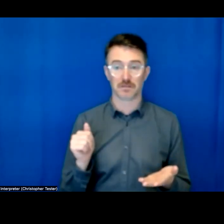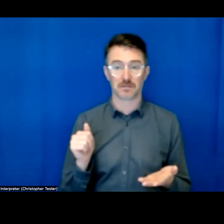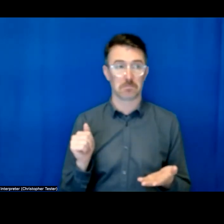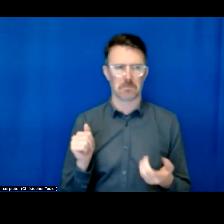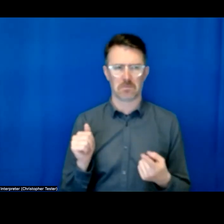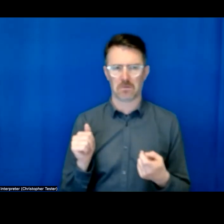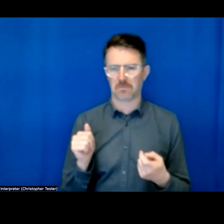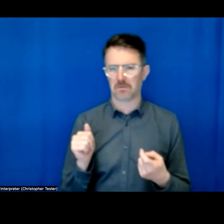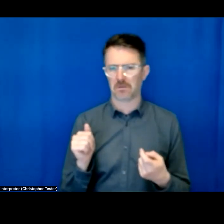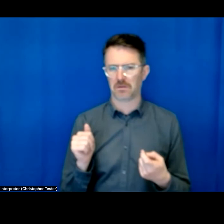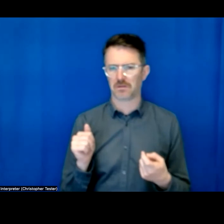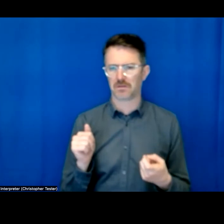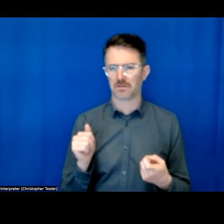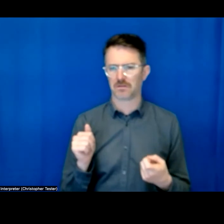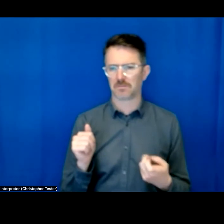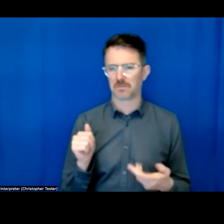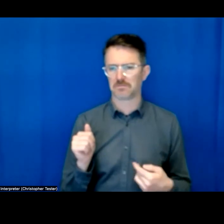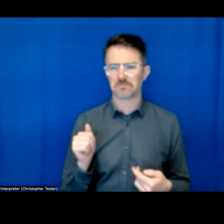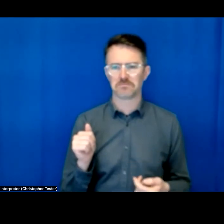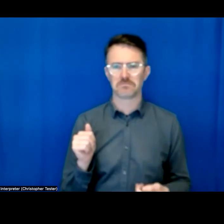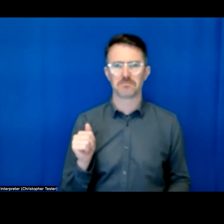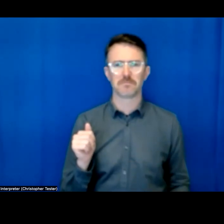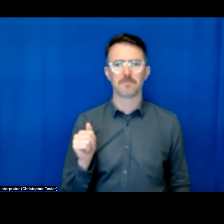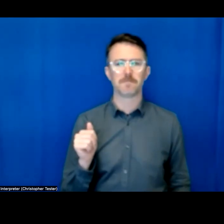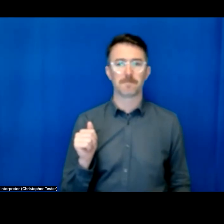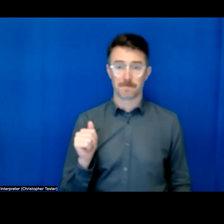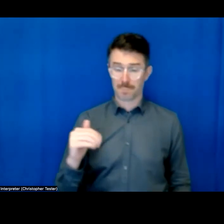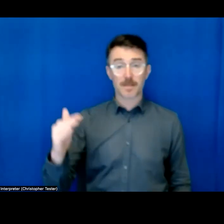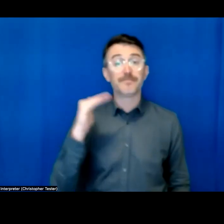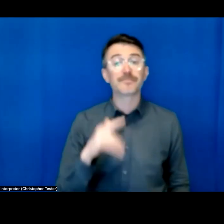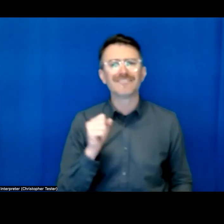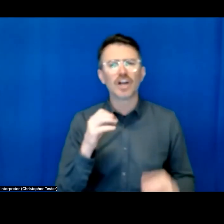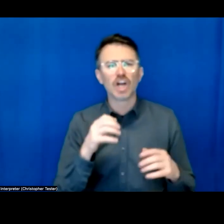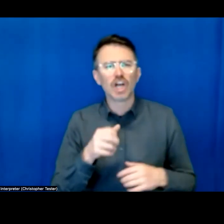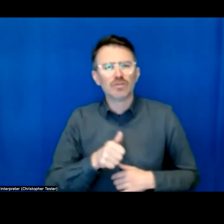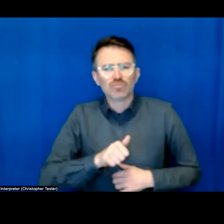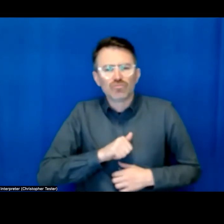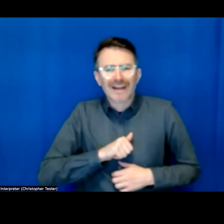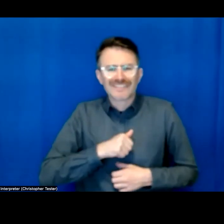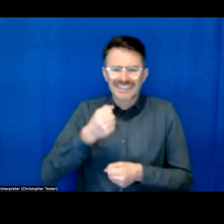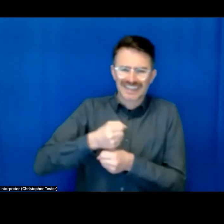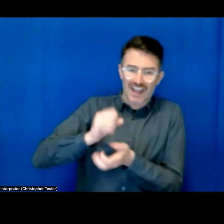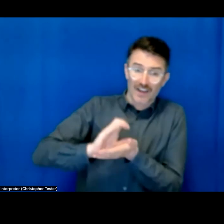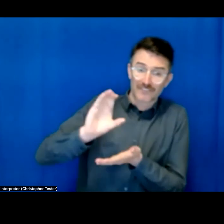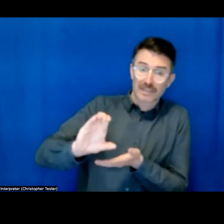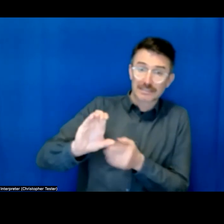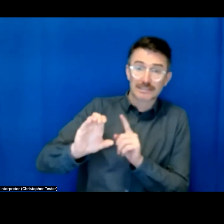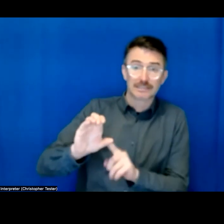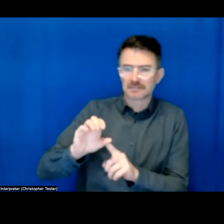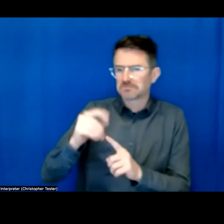Is there any example of private financing for inclusive climate action that the panelists would like to